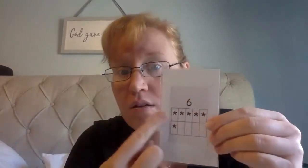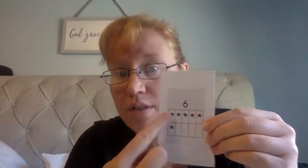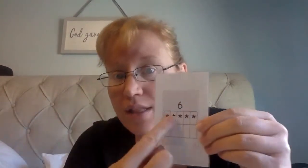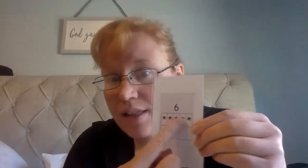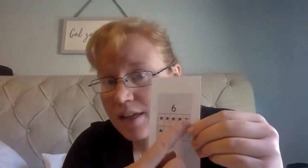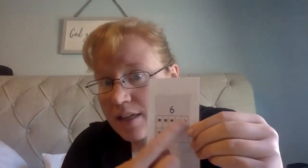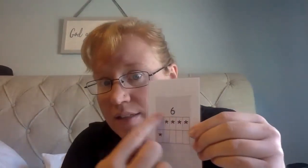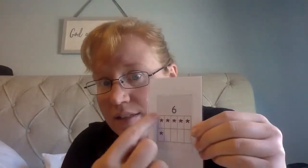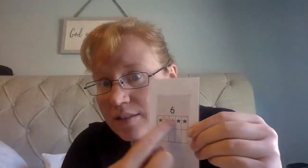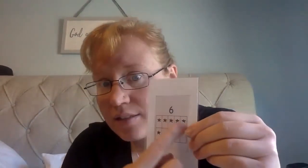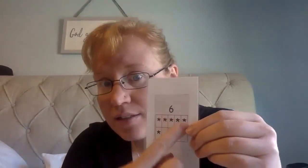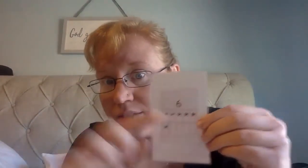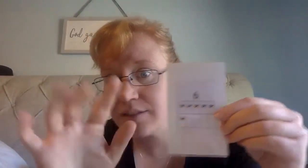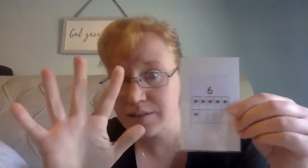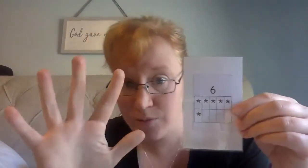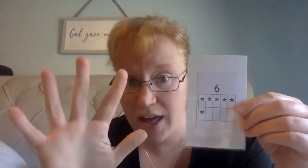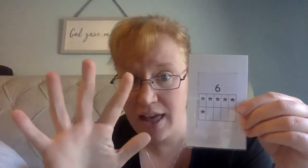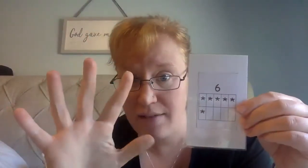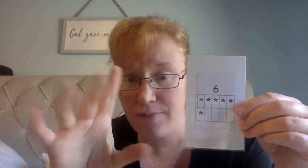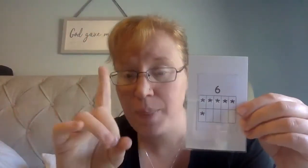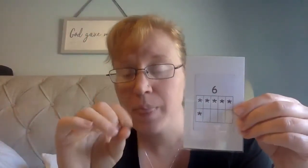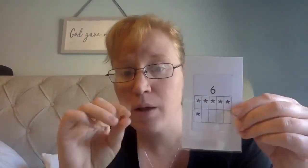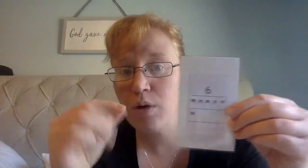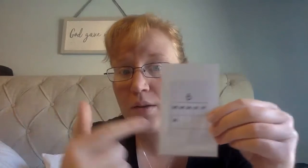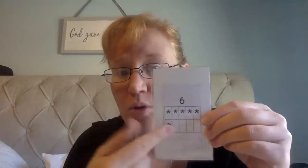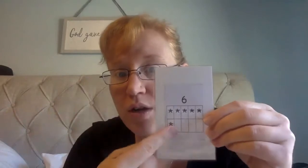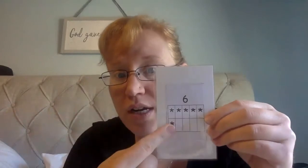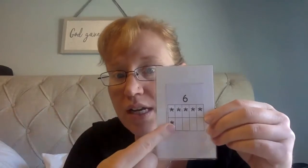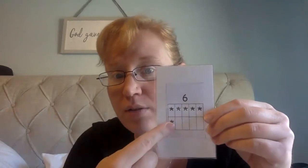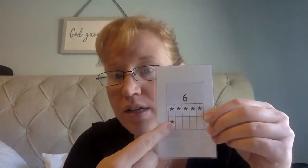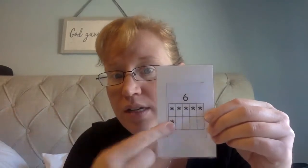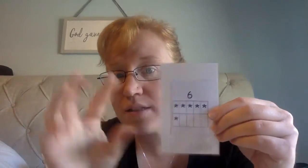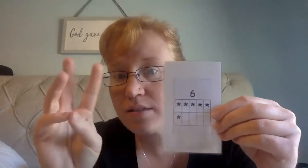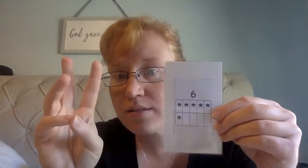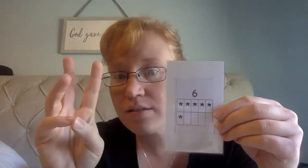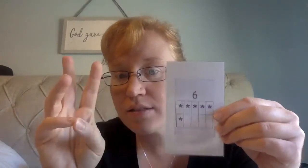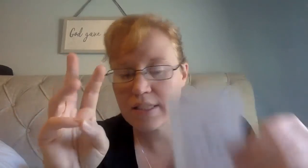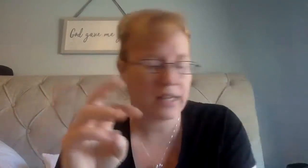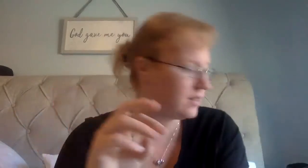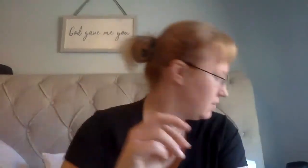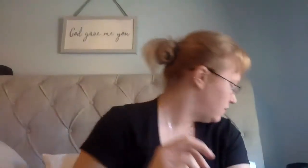that this is 5. 1 more equals 6.